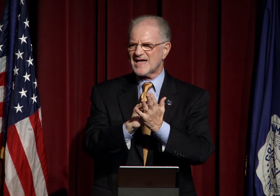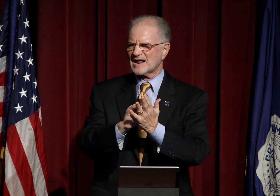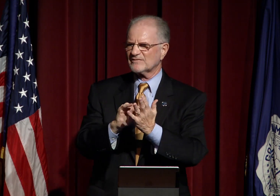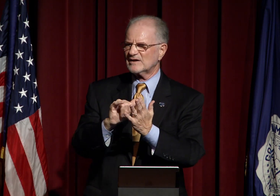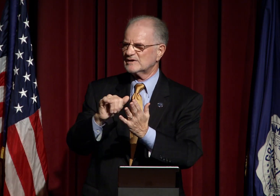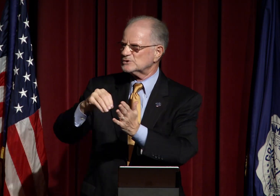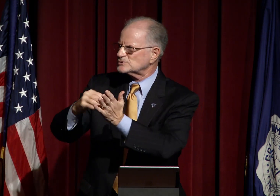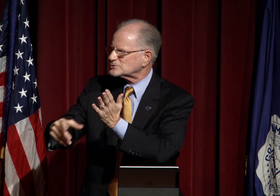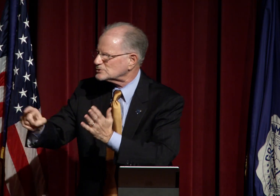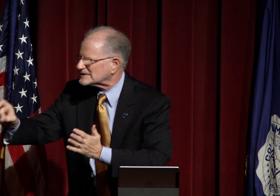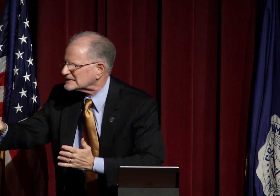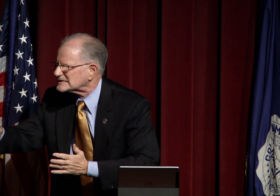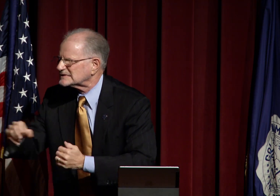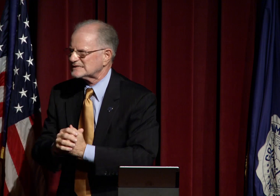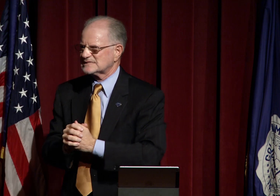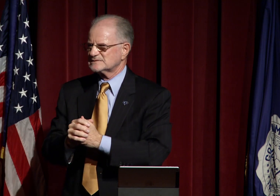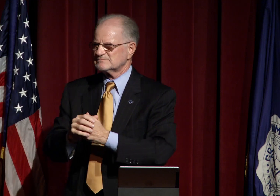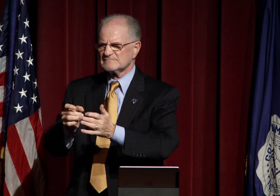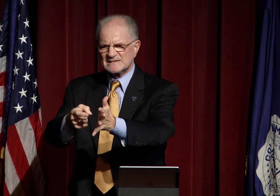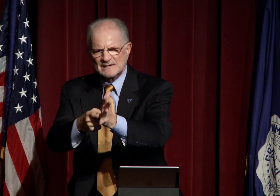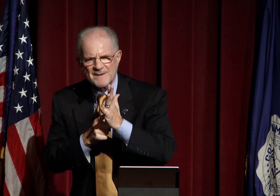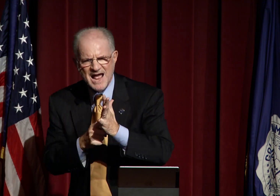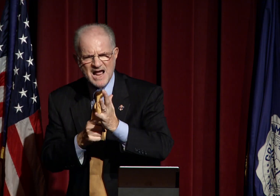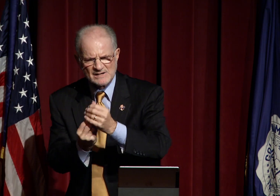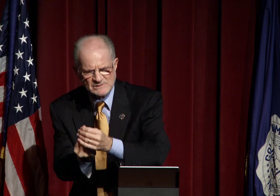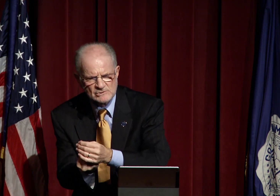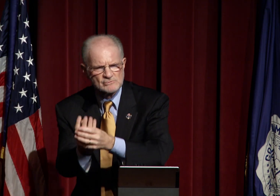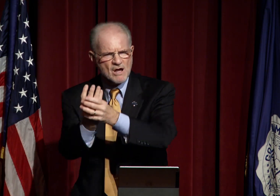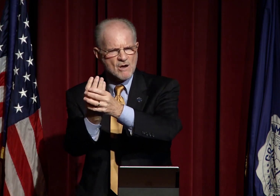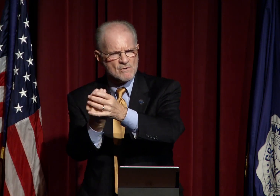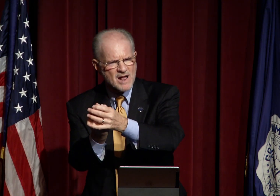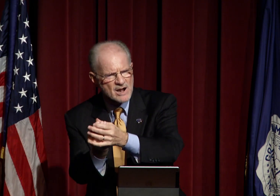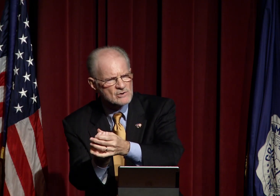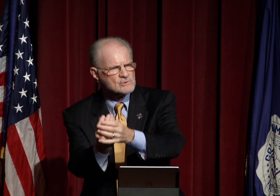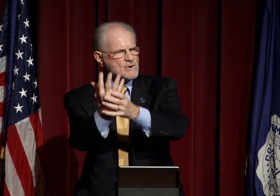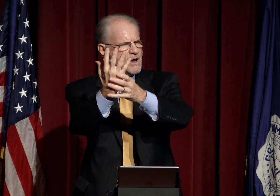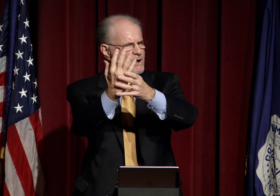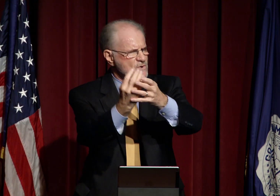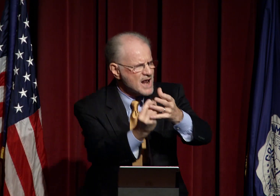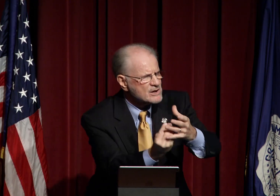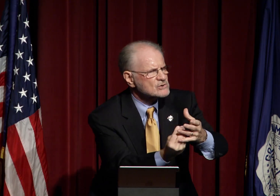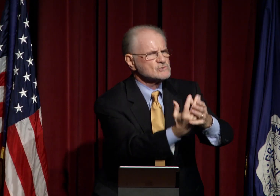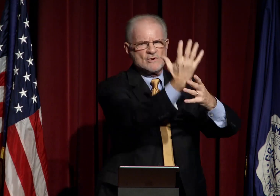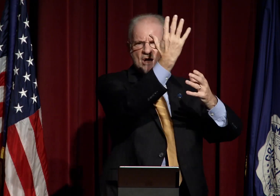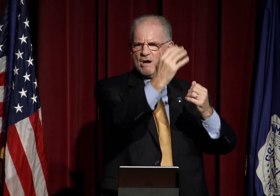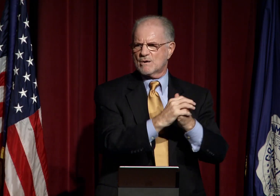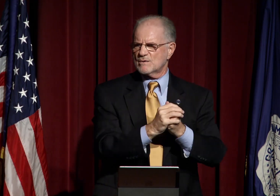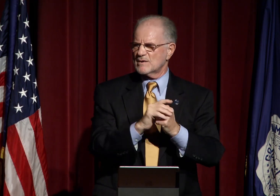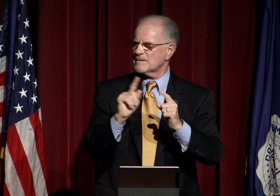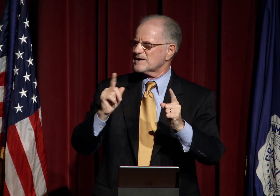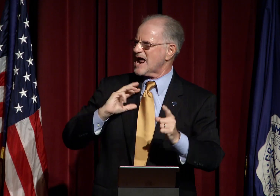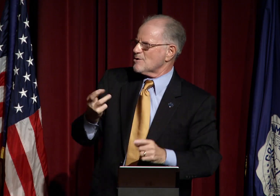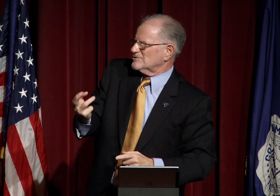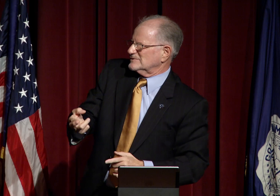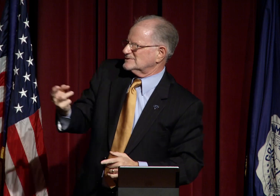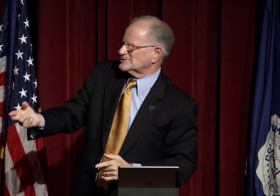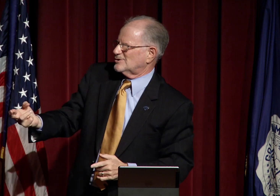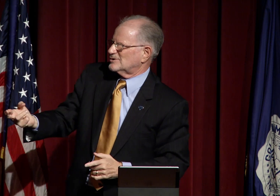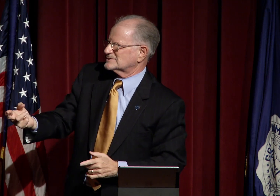We are all very aware that students' needs and demands are growing and continue to